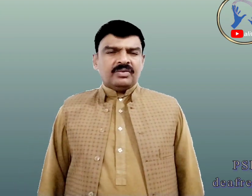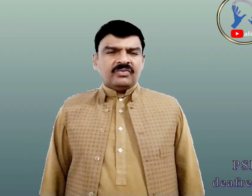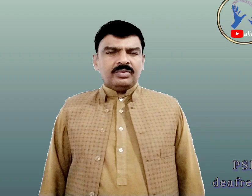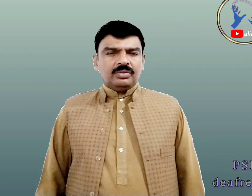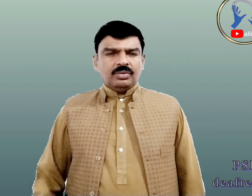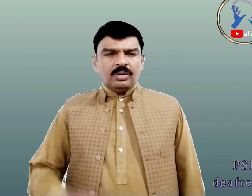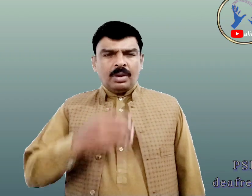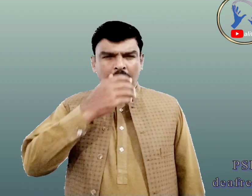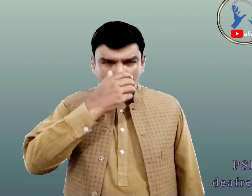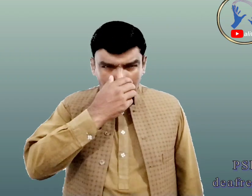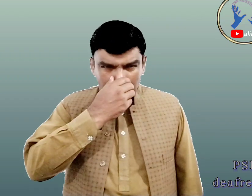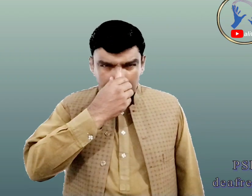flu,